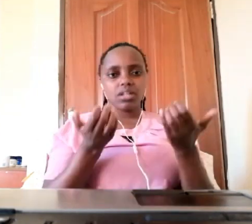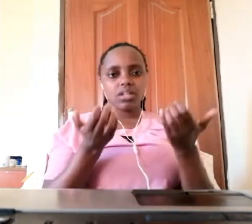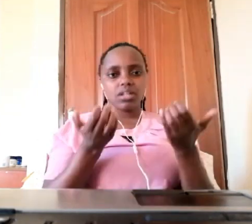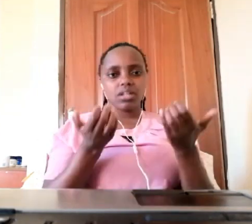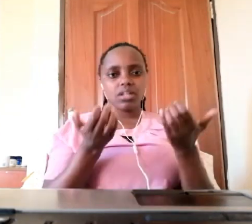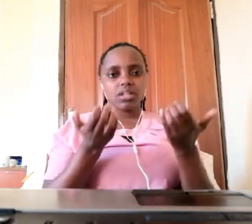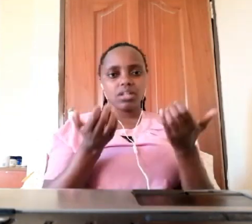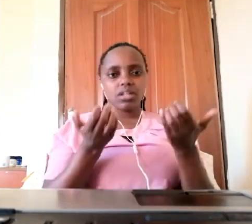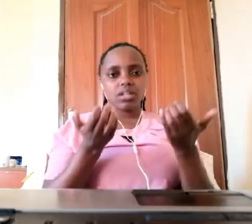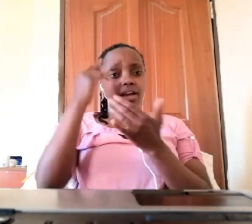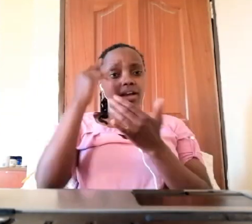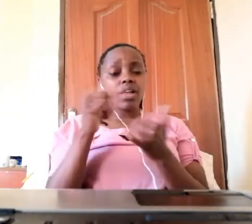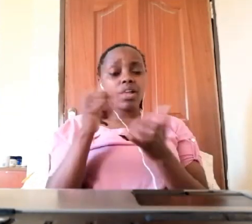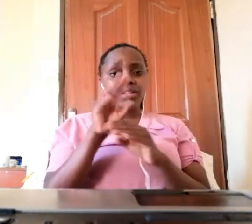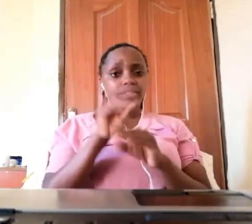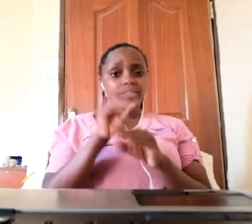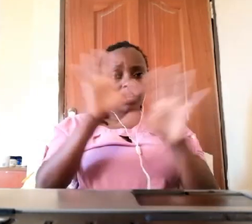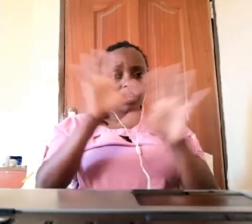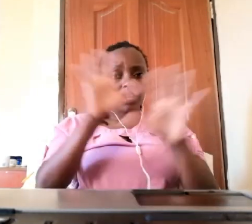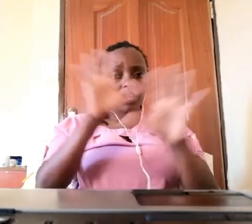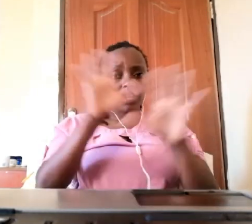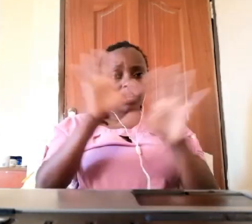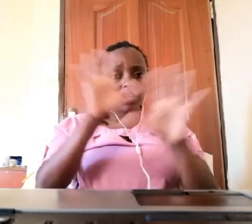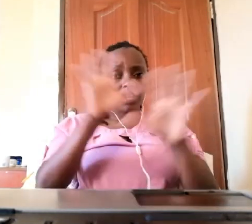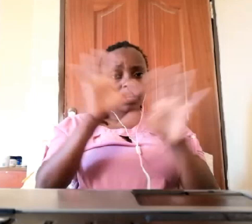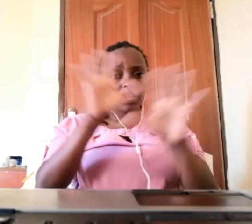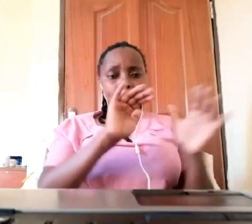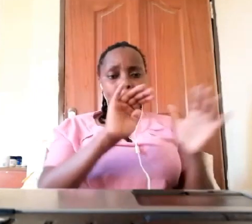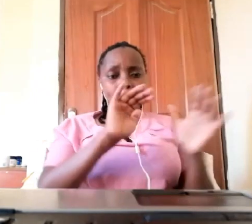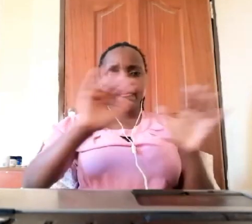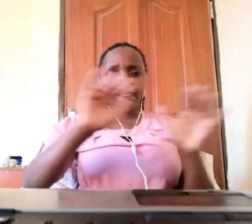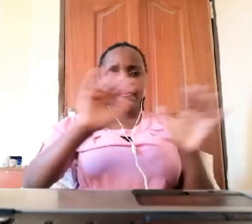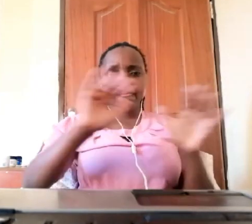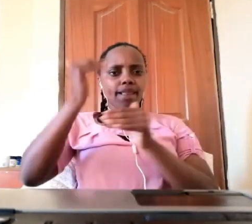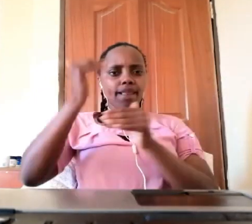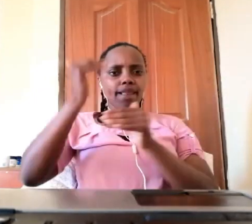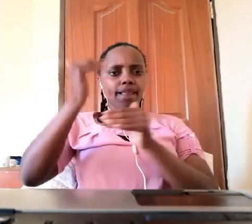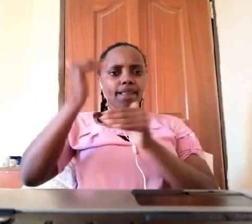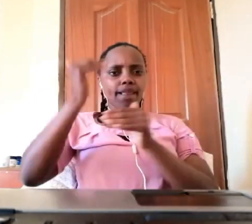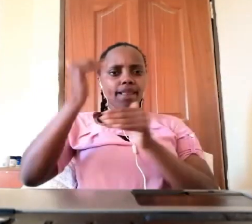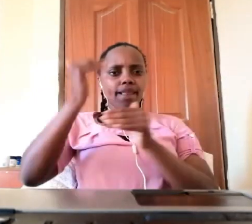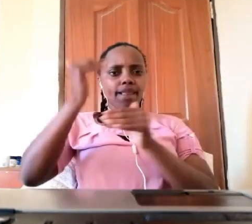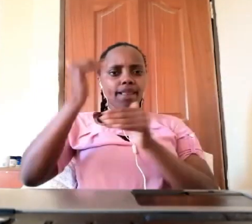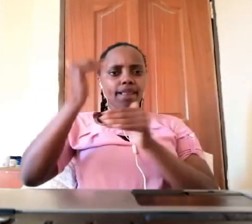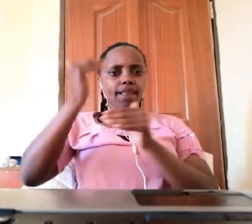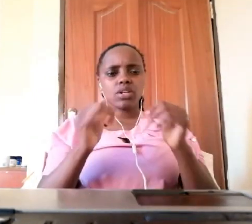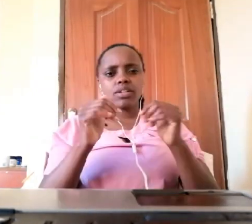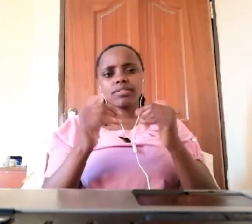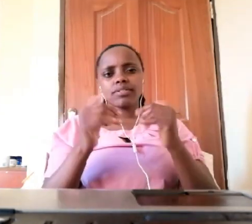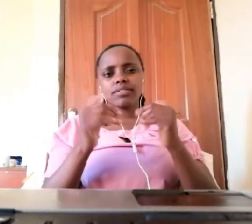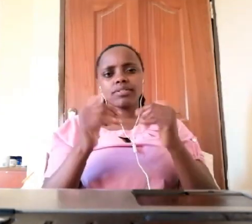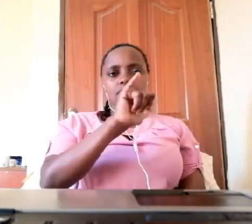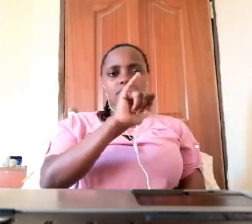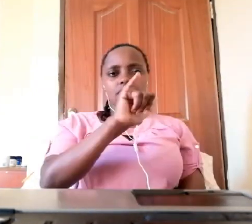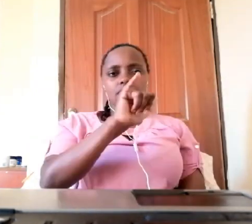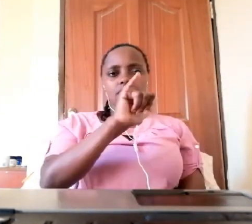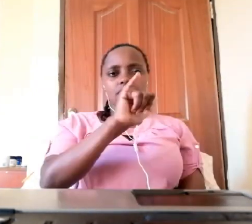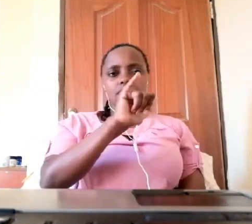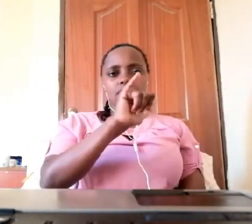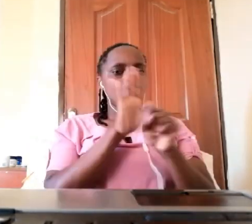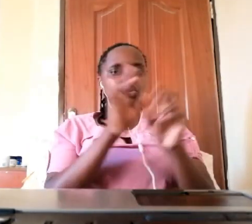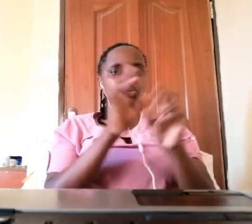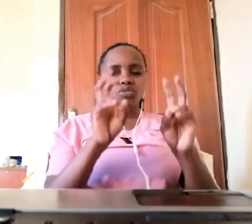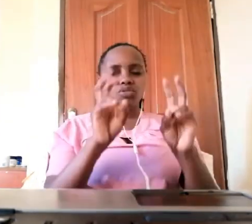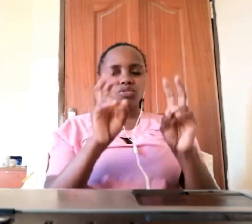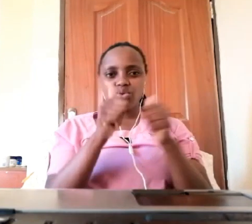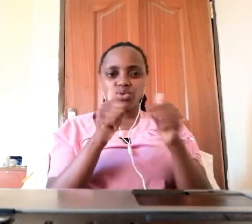think that is clear. So the next set of questions, unfortunately, Ayalu from the committee, there's